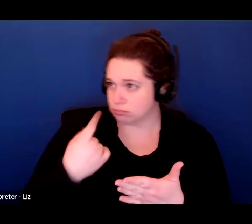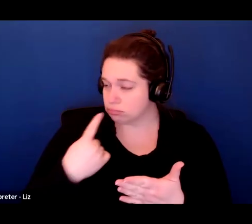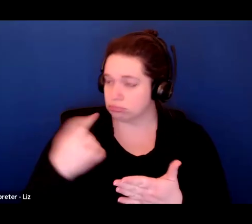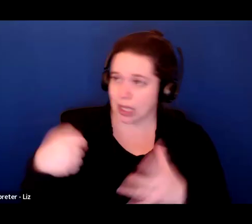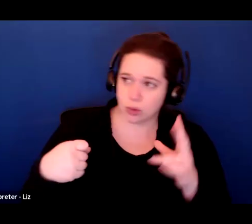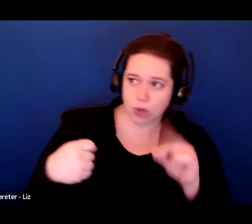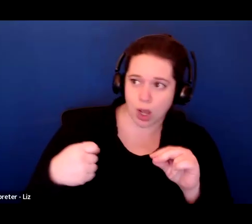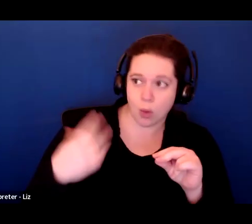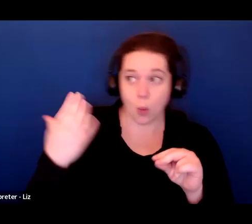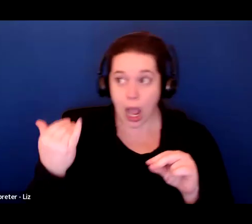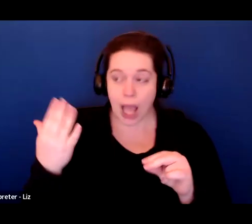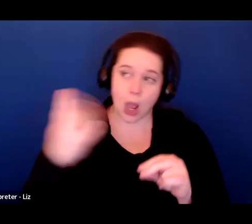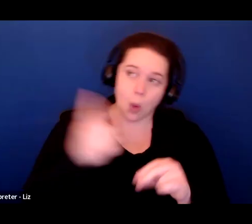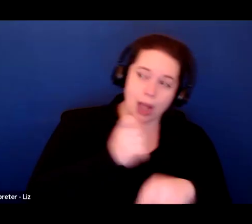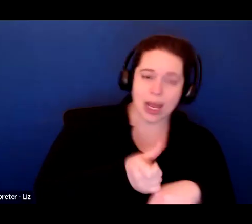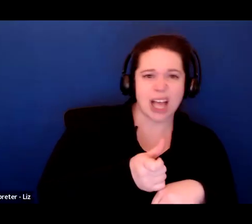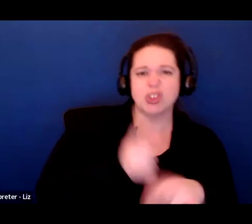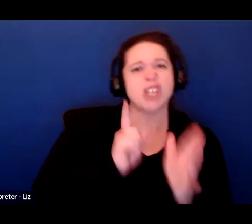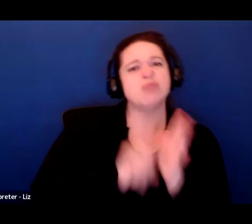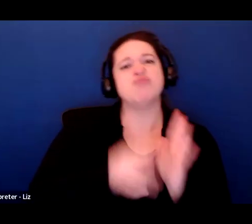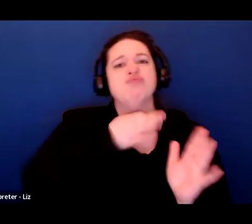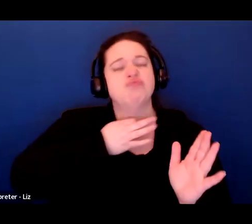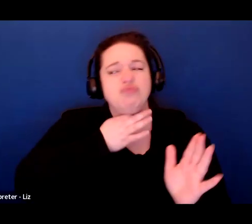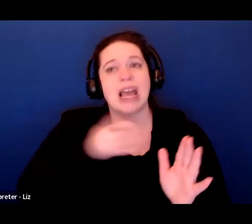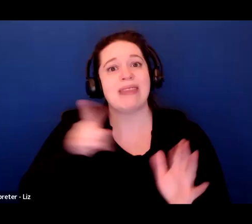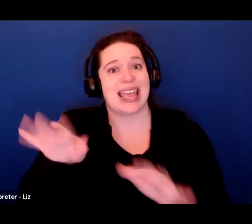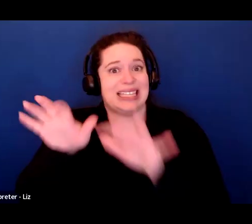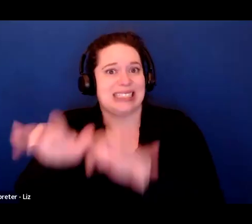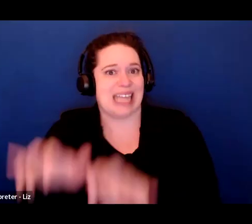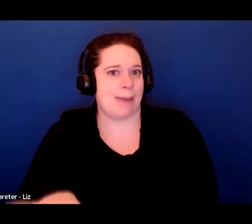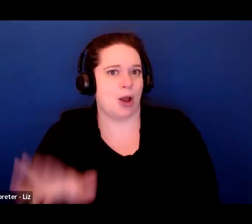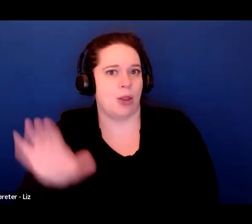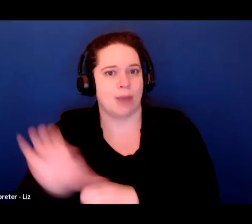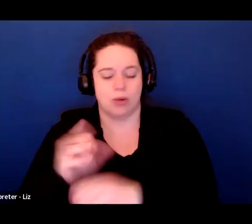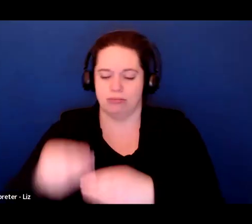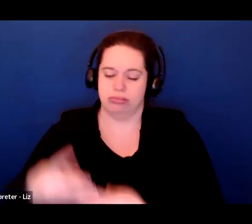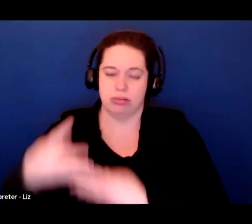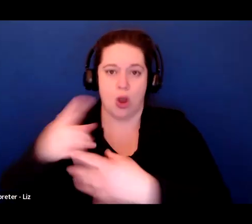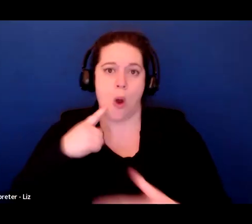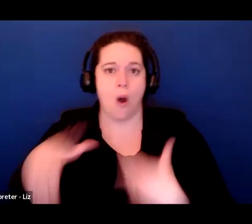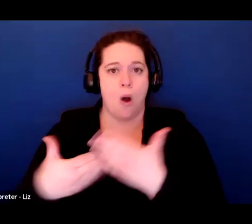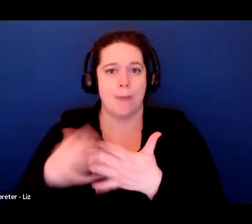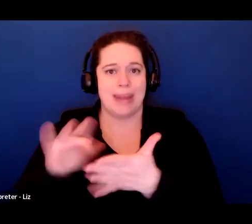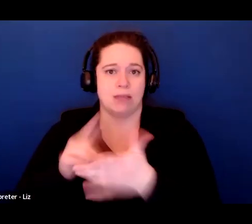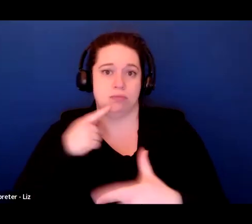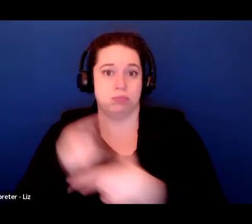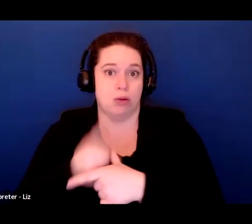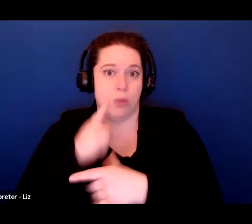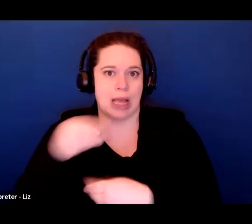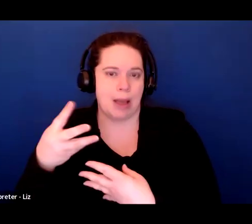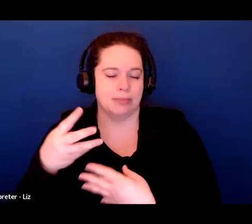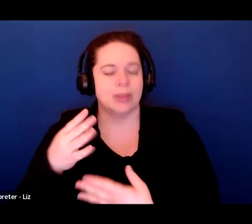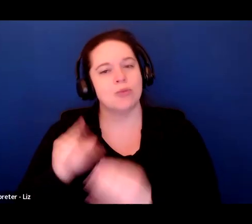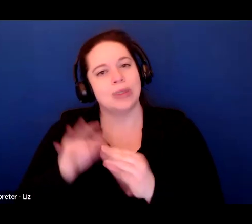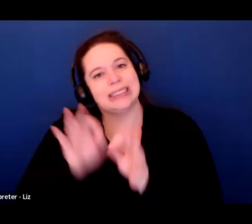then they can just type it into their computer and all the contraindications will come up. So it's kind of a simple thing